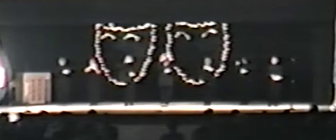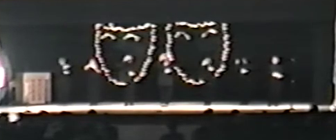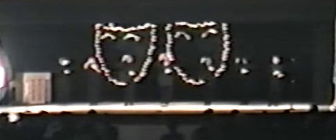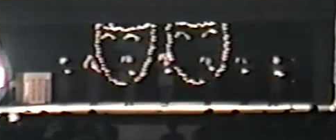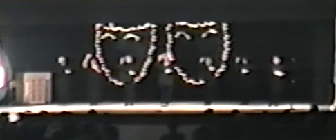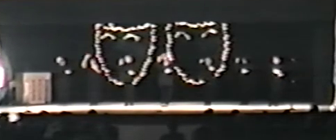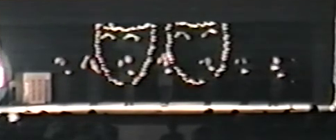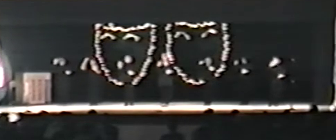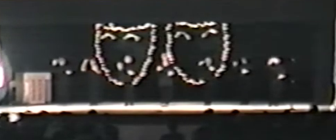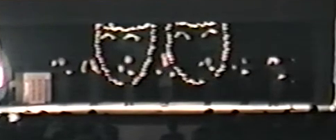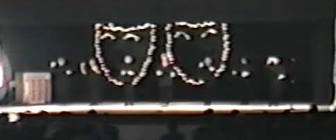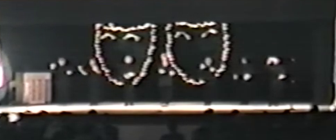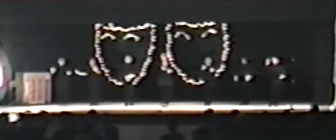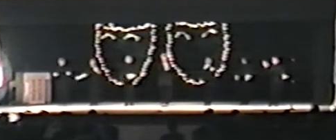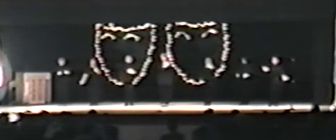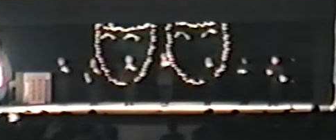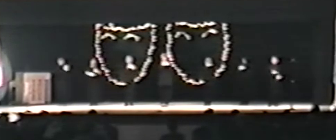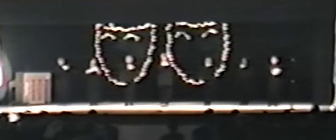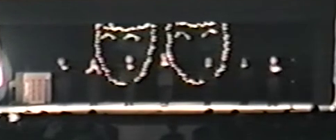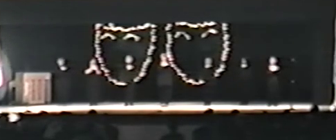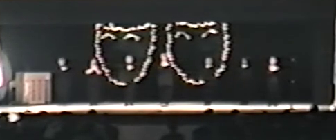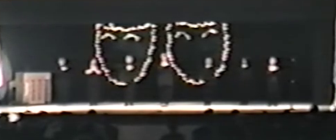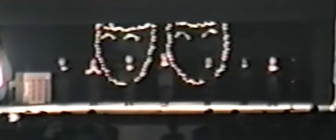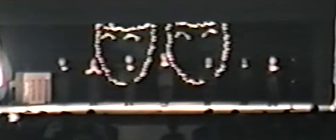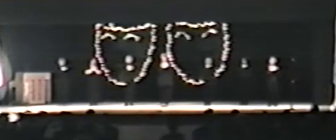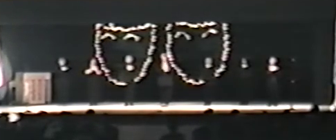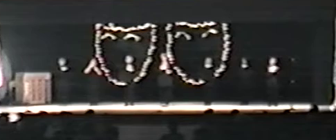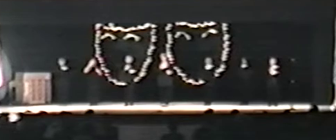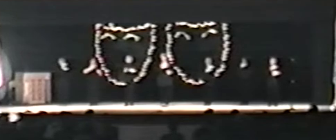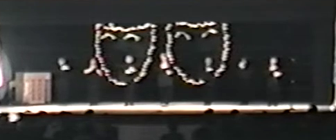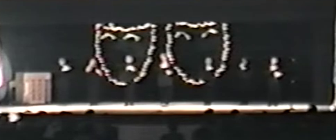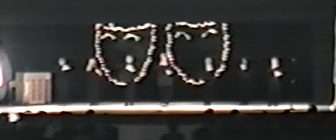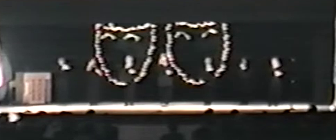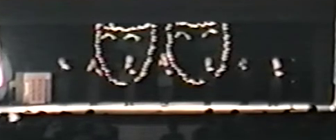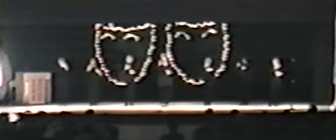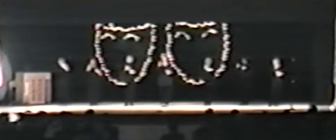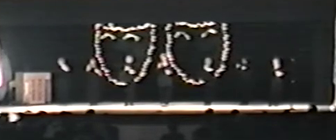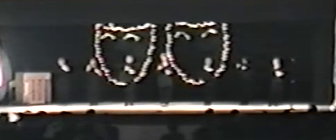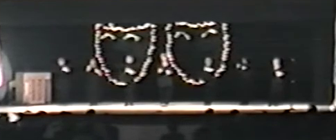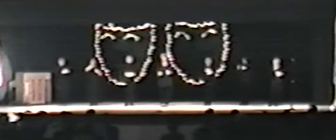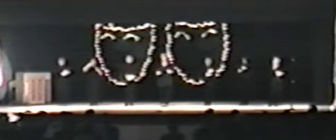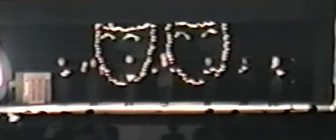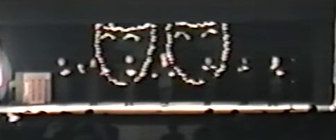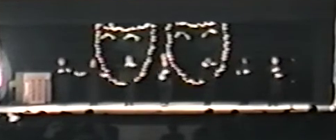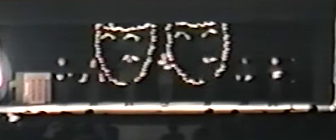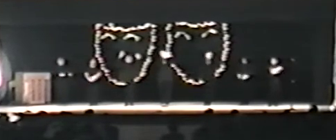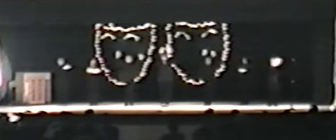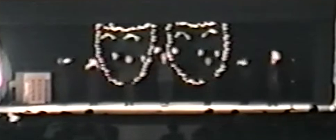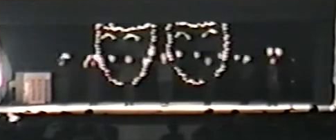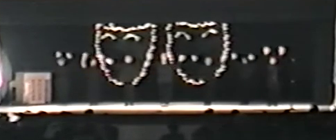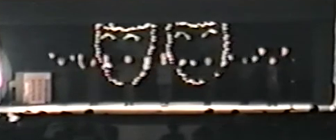Learning to love yourself, it is the greatest